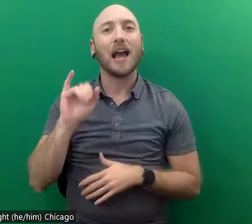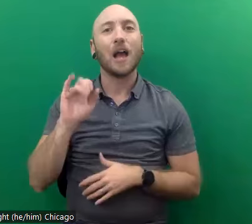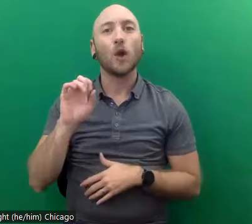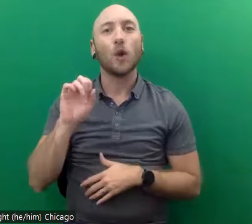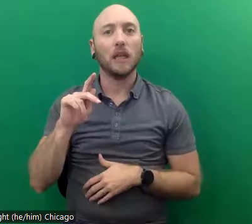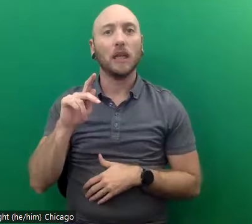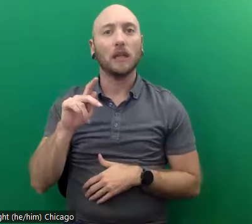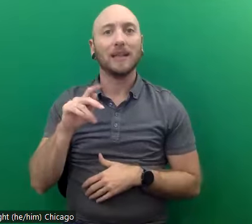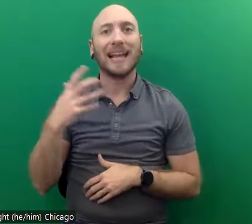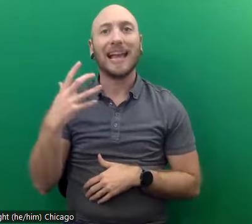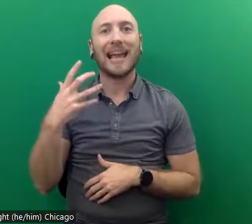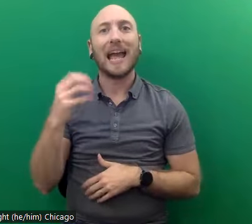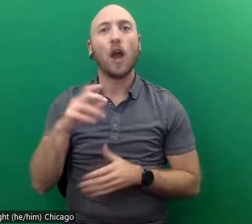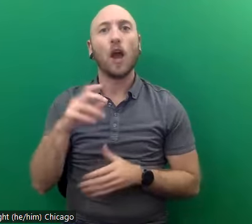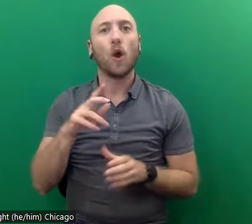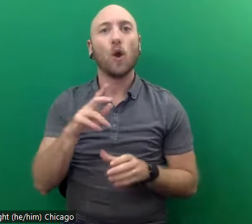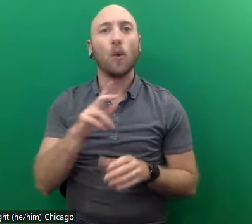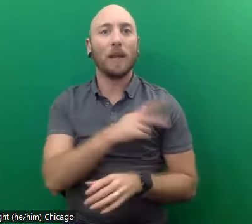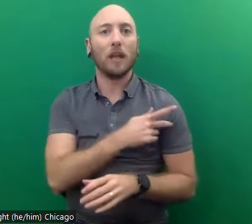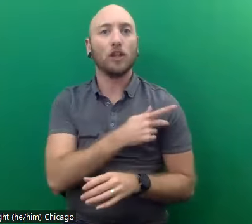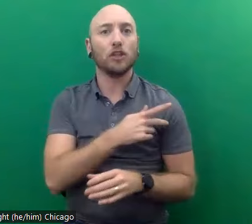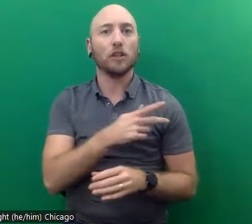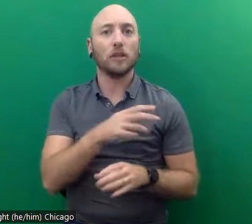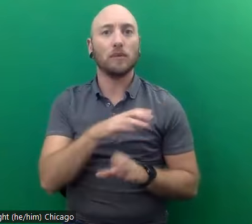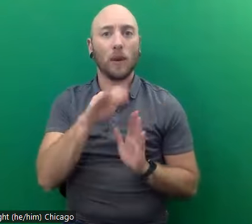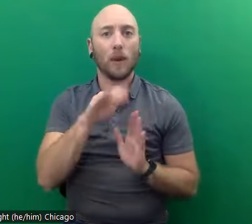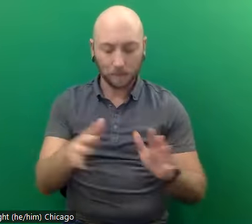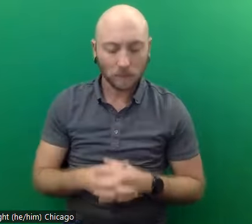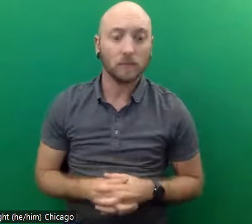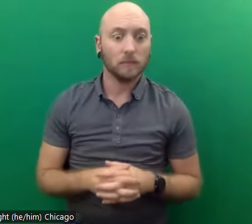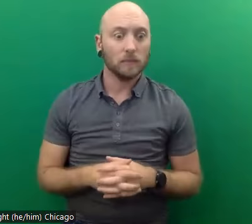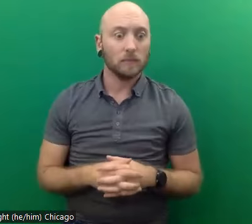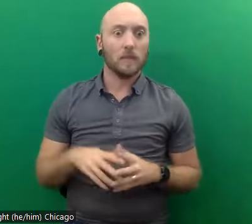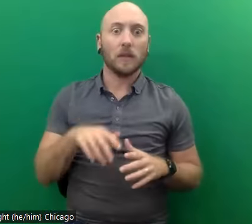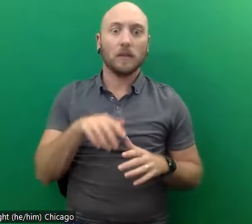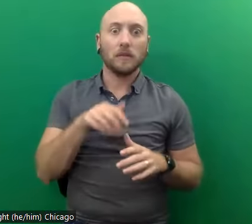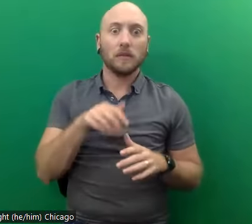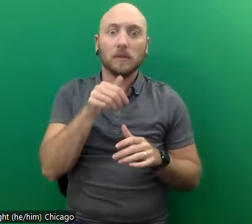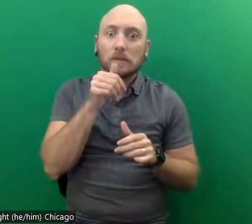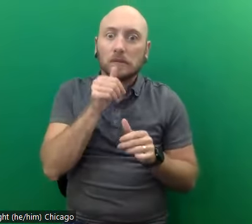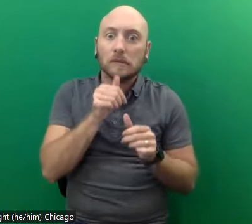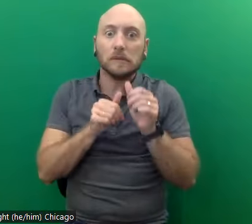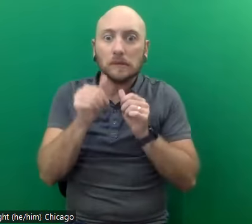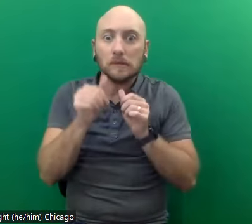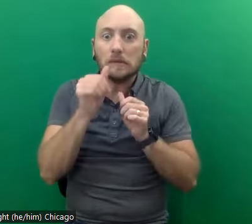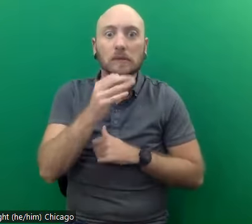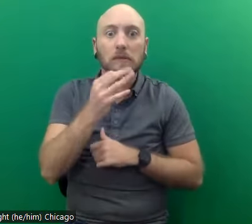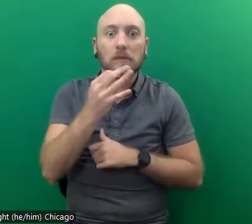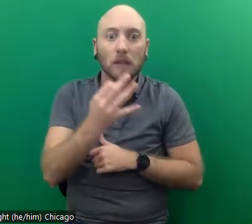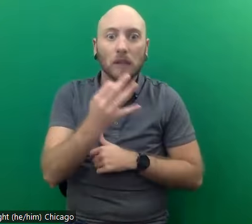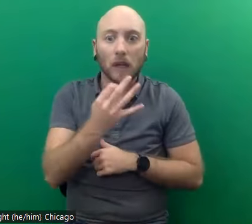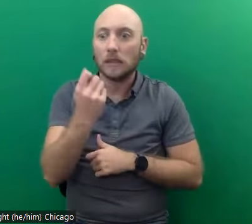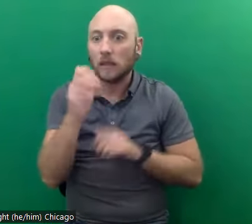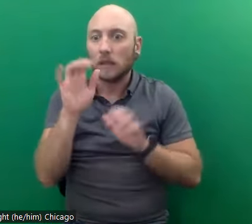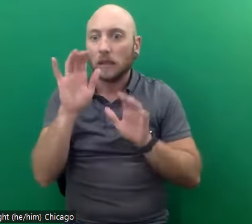it through the rest of Friday, Saturday, and Sunday. And they gave me a meeting book, and I opened up that meeting book, and it was a meeting in my town, and my